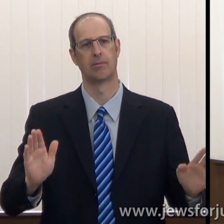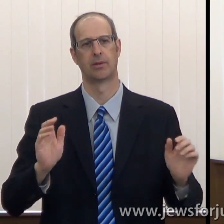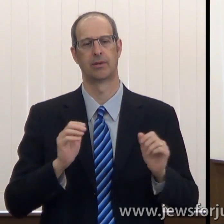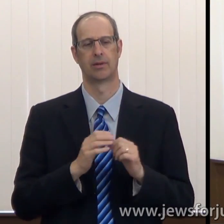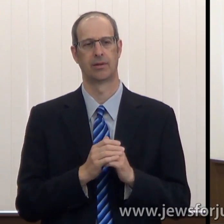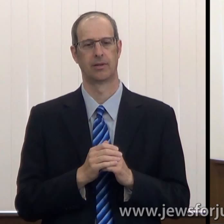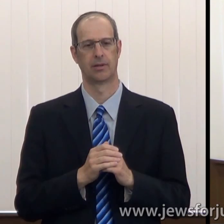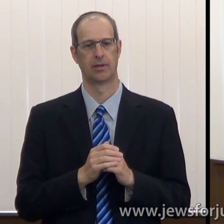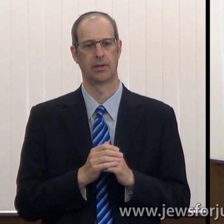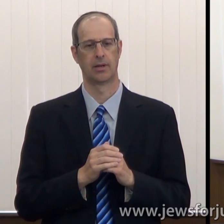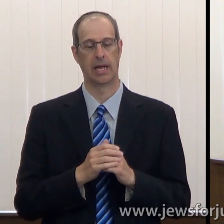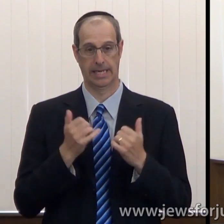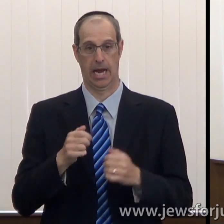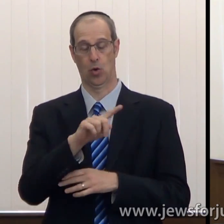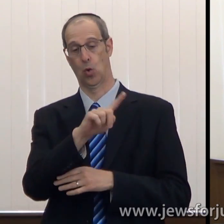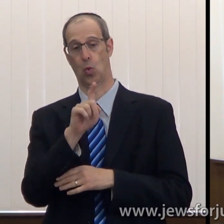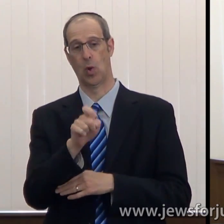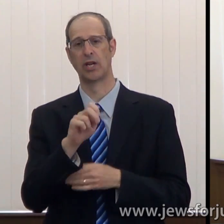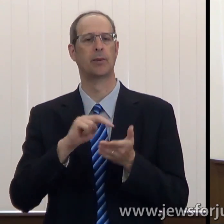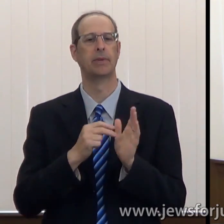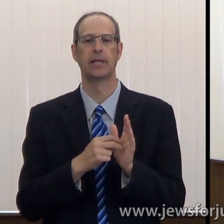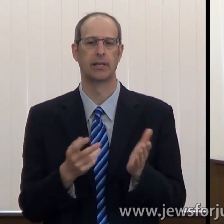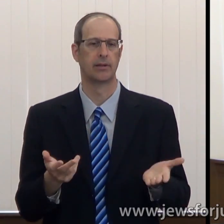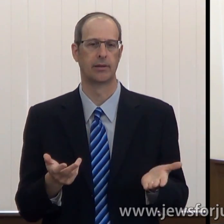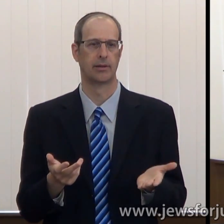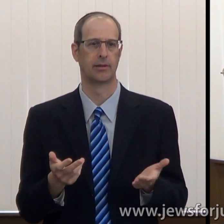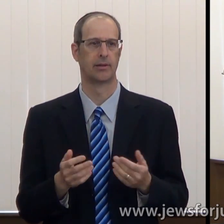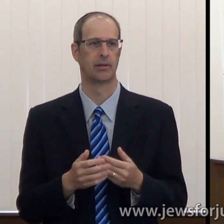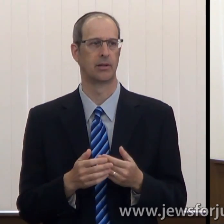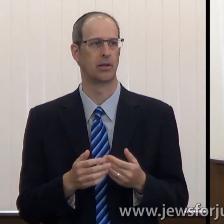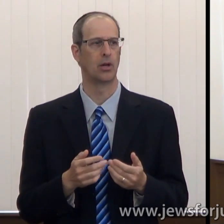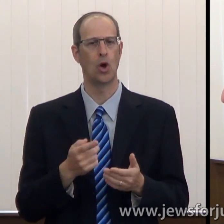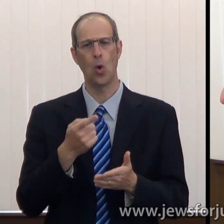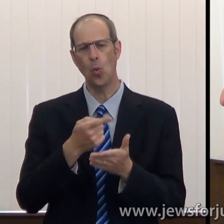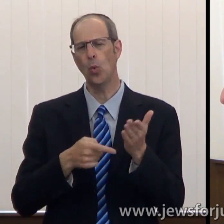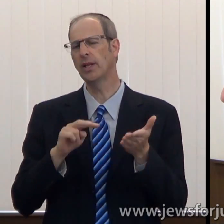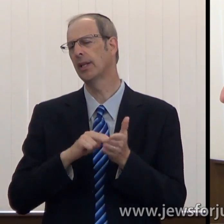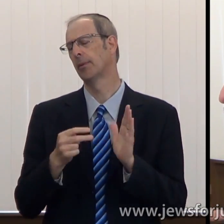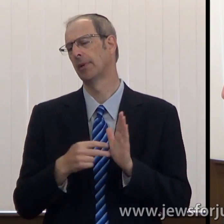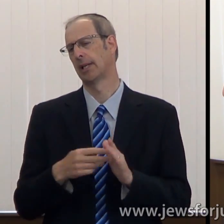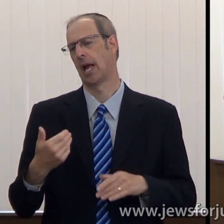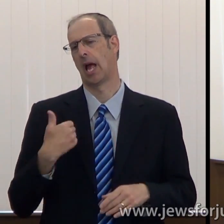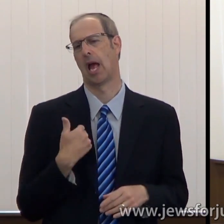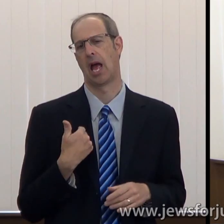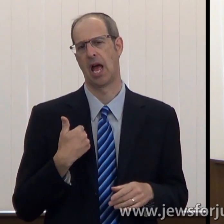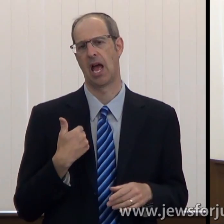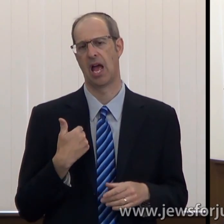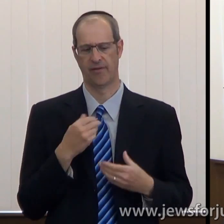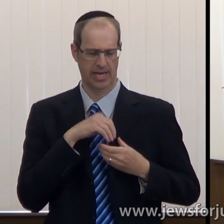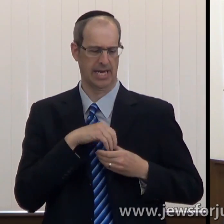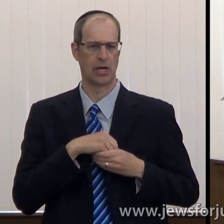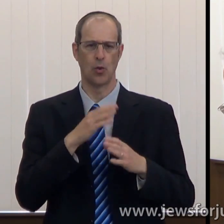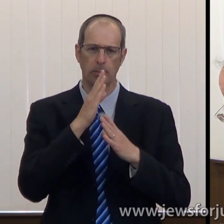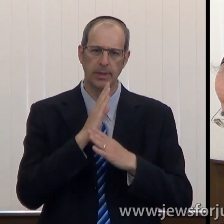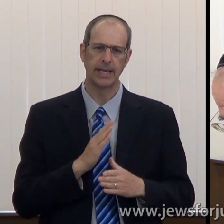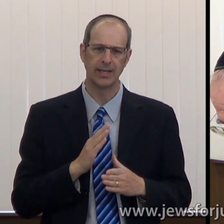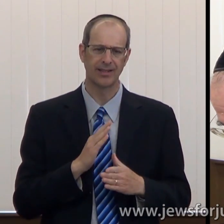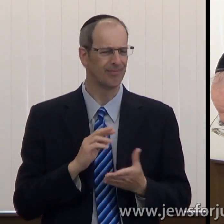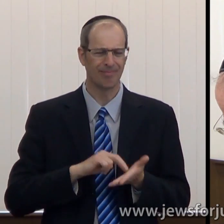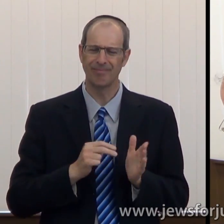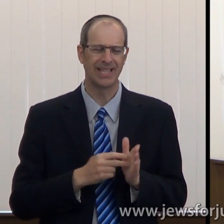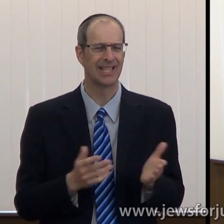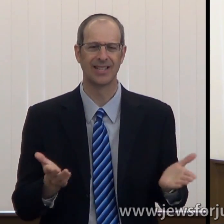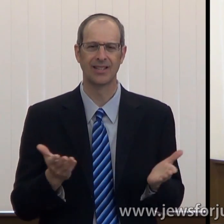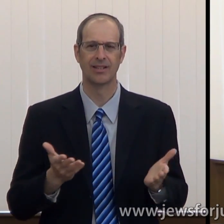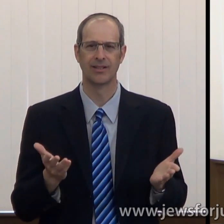The question is, what does this mean? What does it mean to have inner peace? What is that all about?